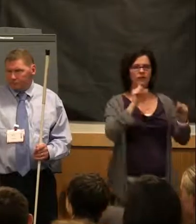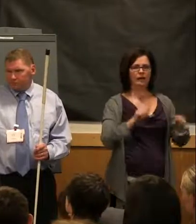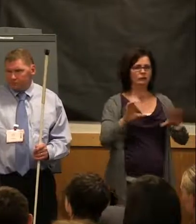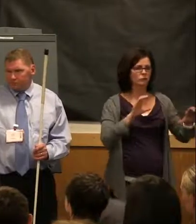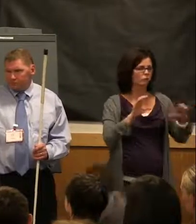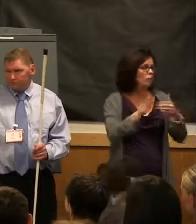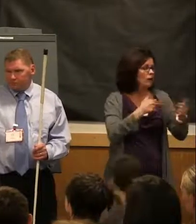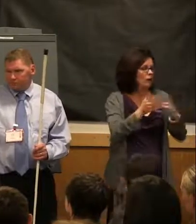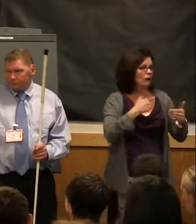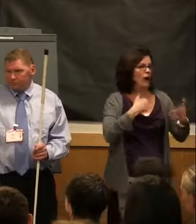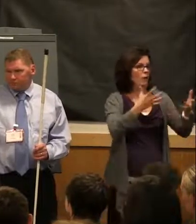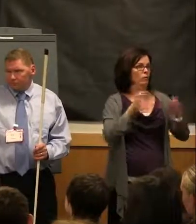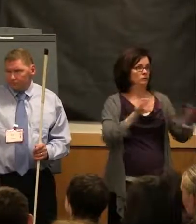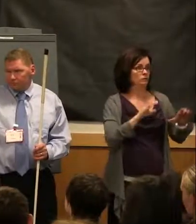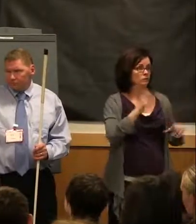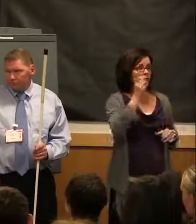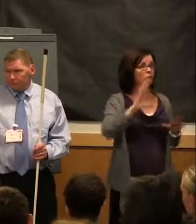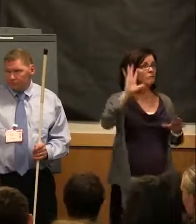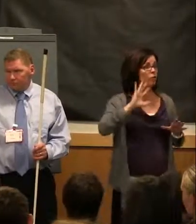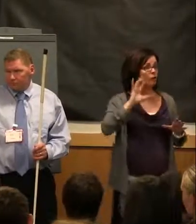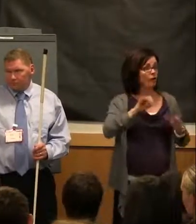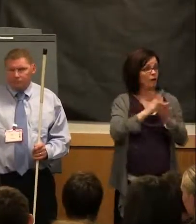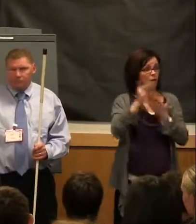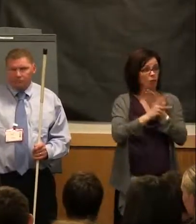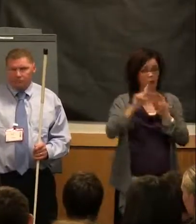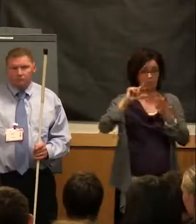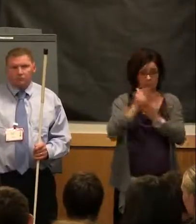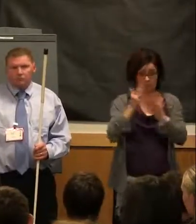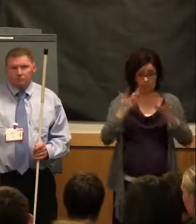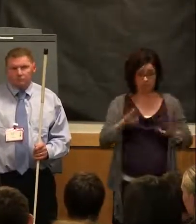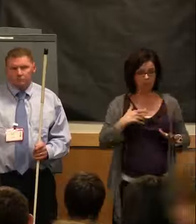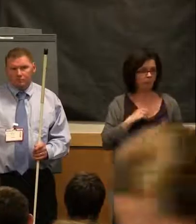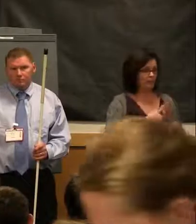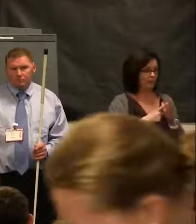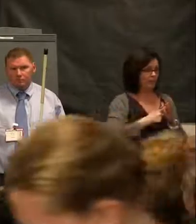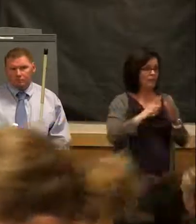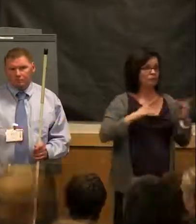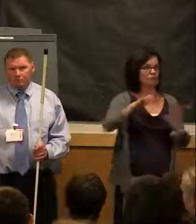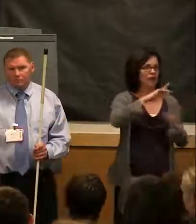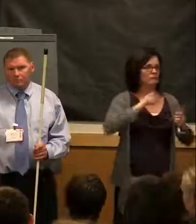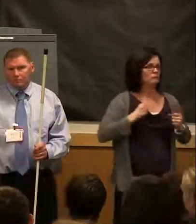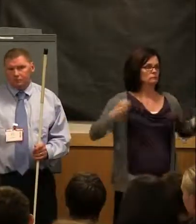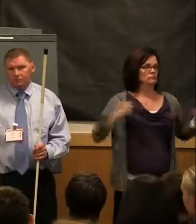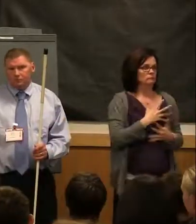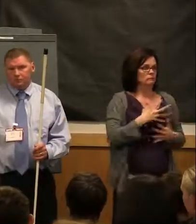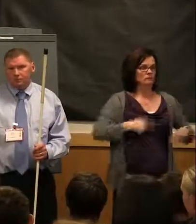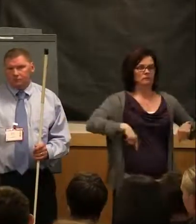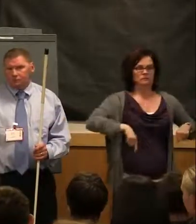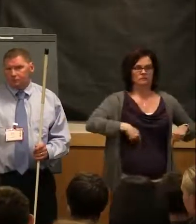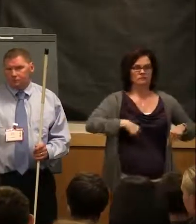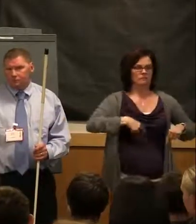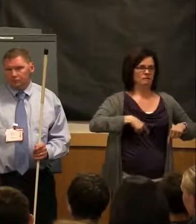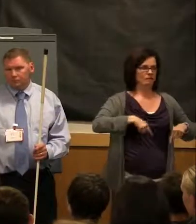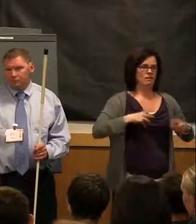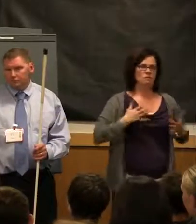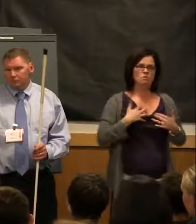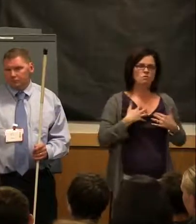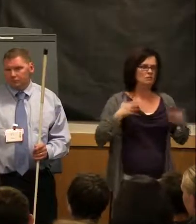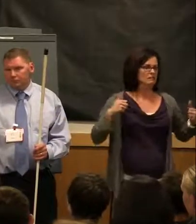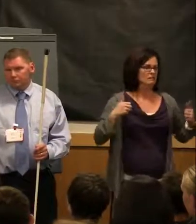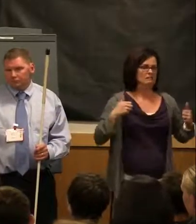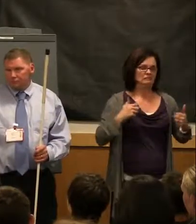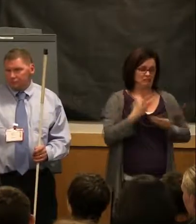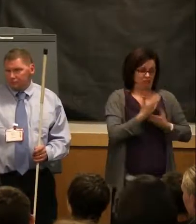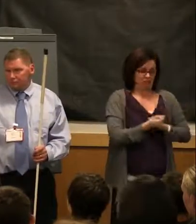do. I was really scared of travel at the beginning, and I didn't have a